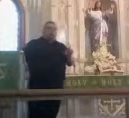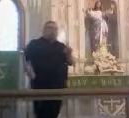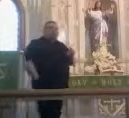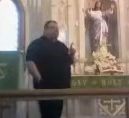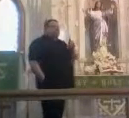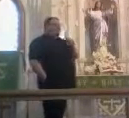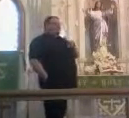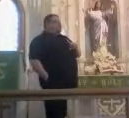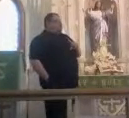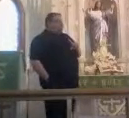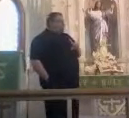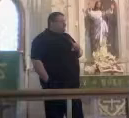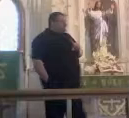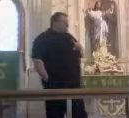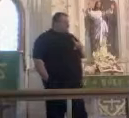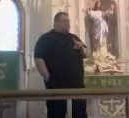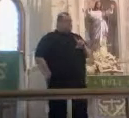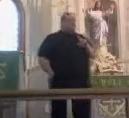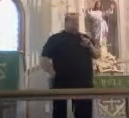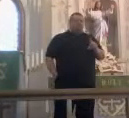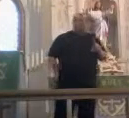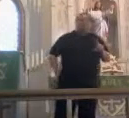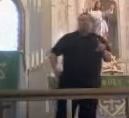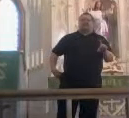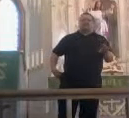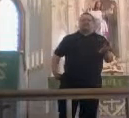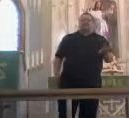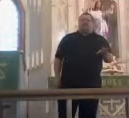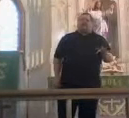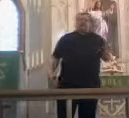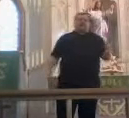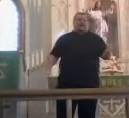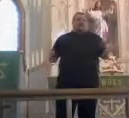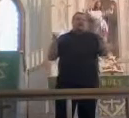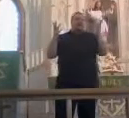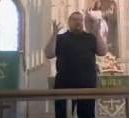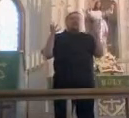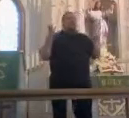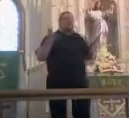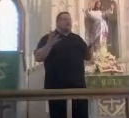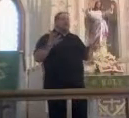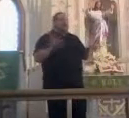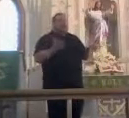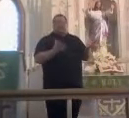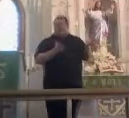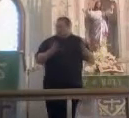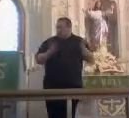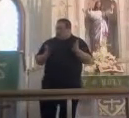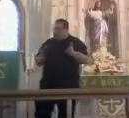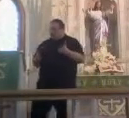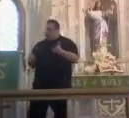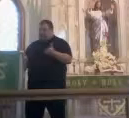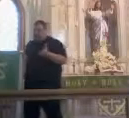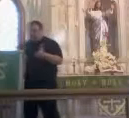northern nation of Israel had turned its collective back on God, on Yahweh, and they were worshiping